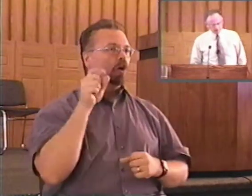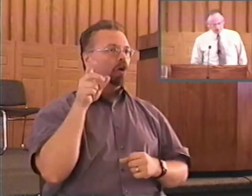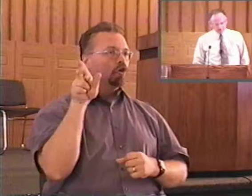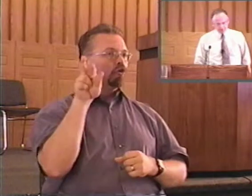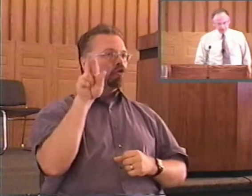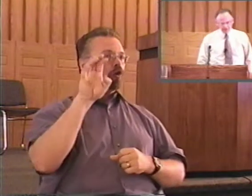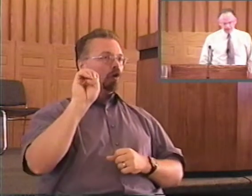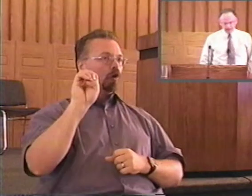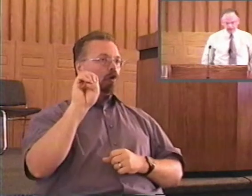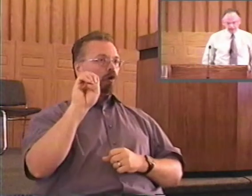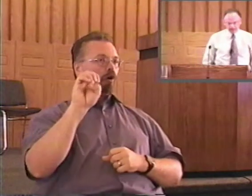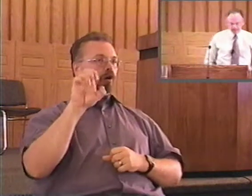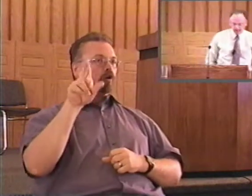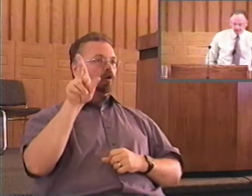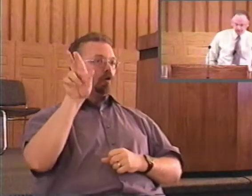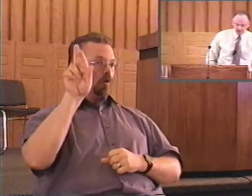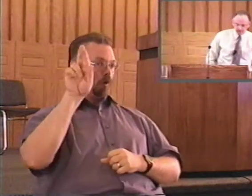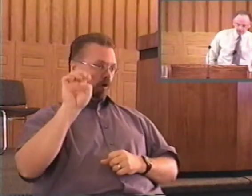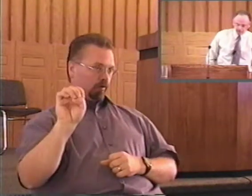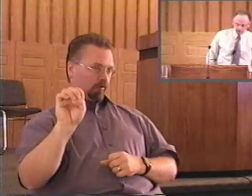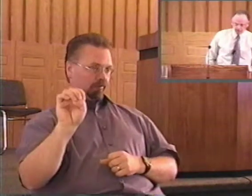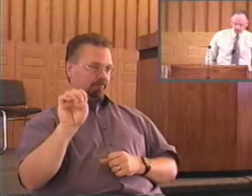for hypocrisy? Well, verse